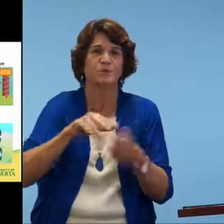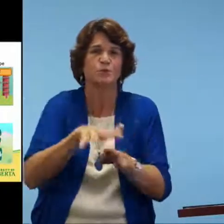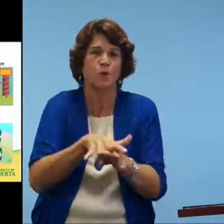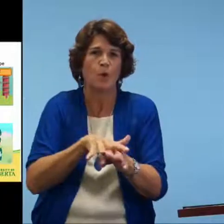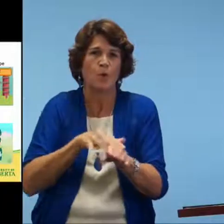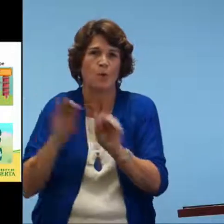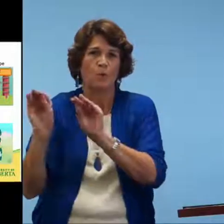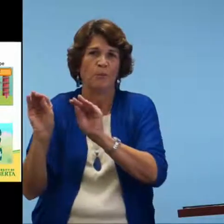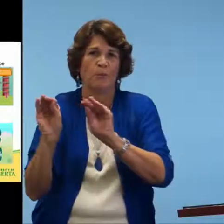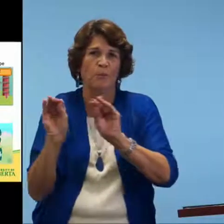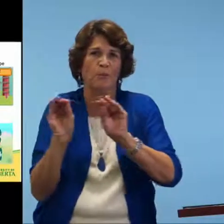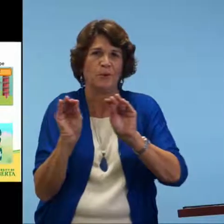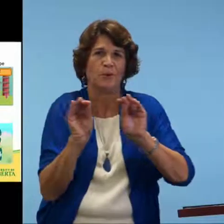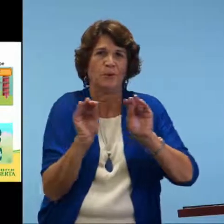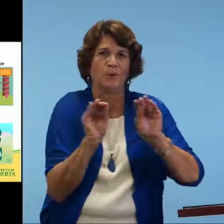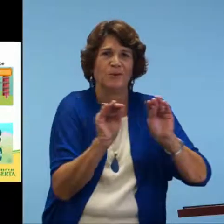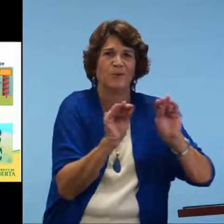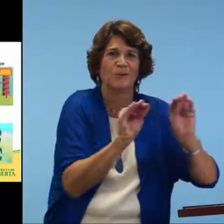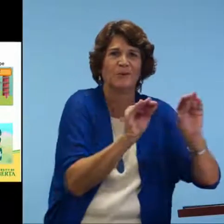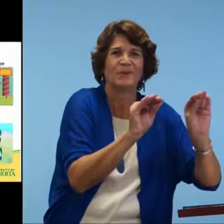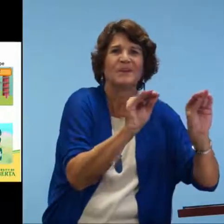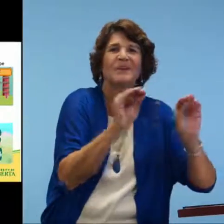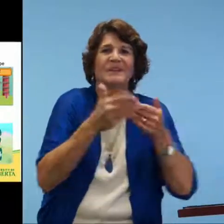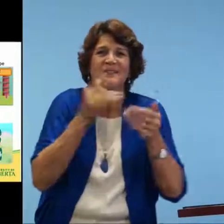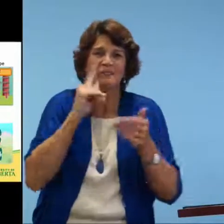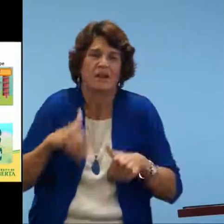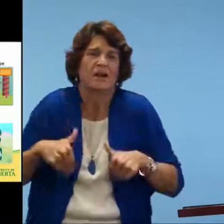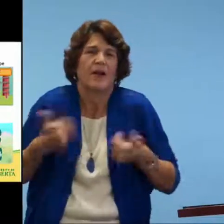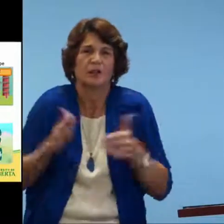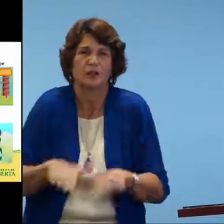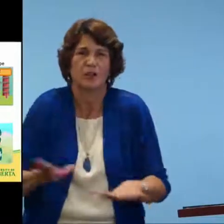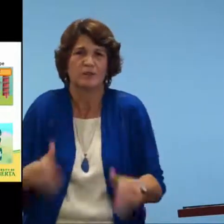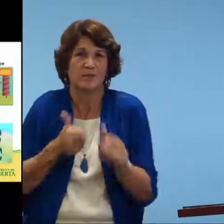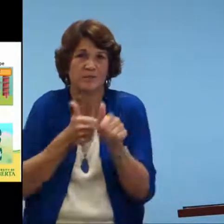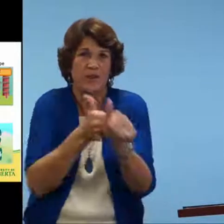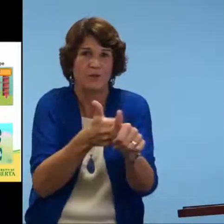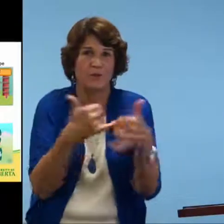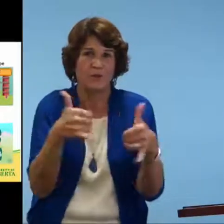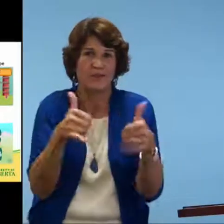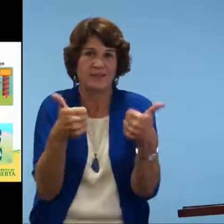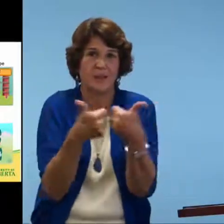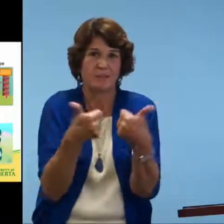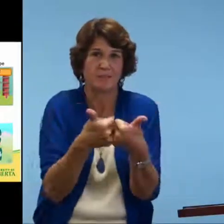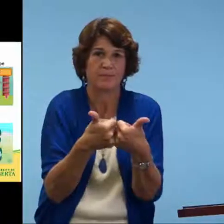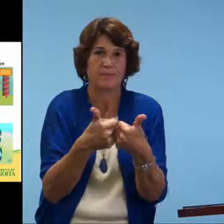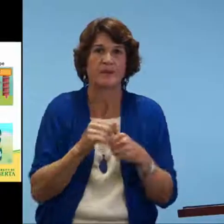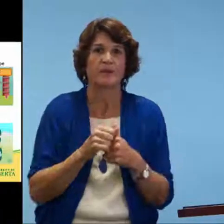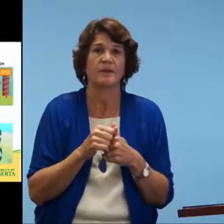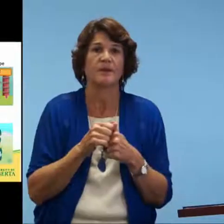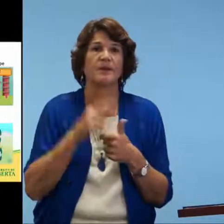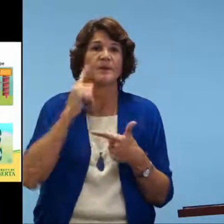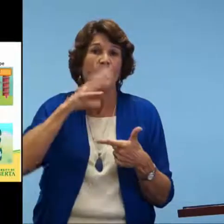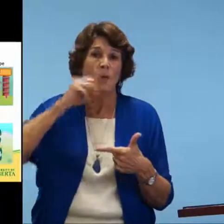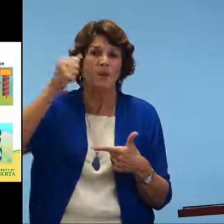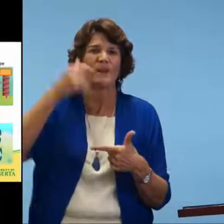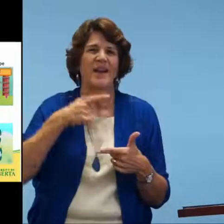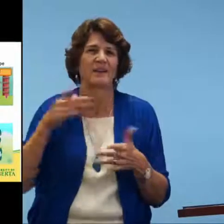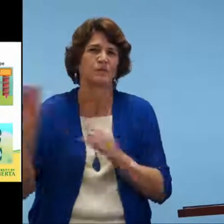So now we've added or incorporated levels of difficulty. So again younger children can start at the lowest level and then build